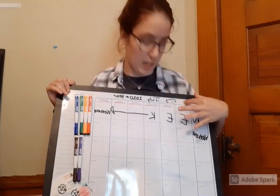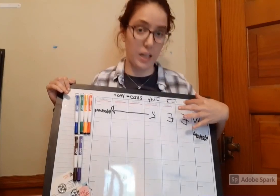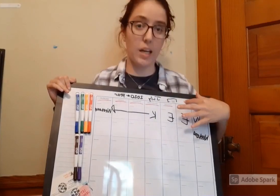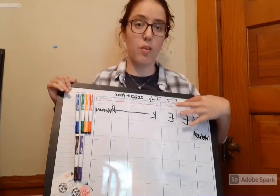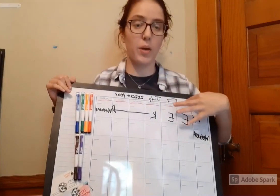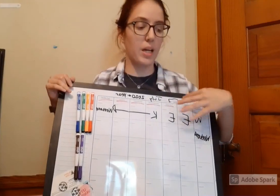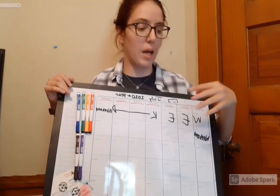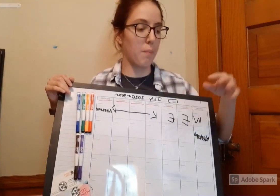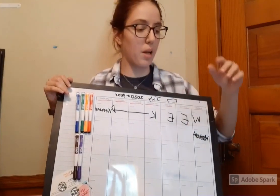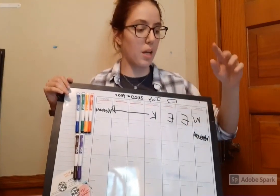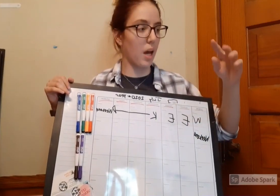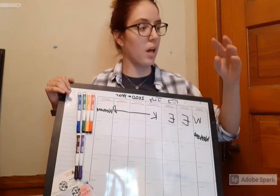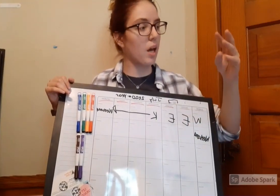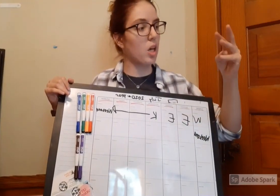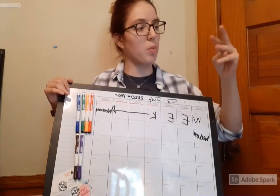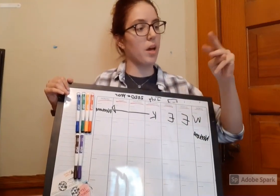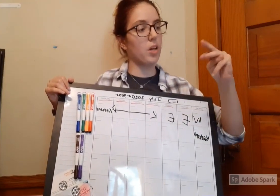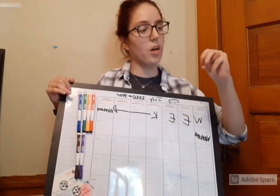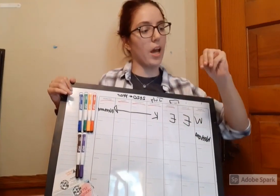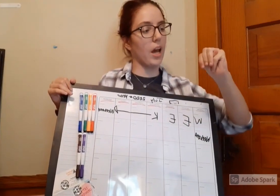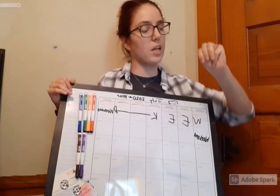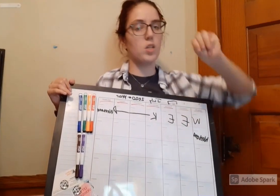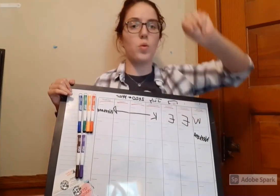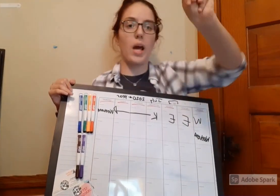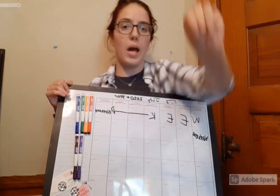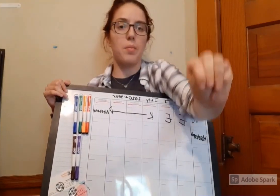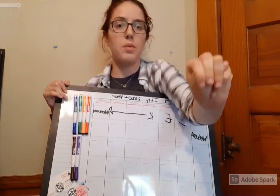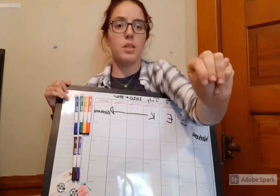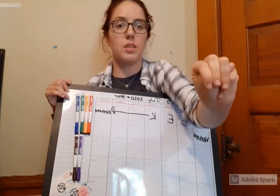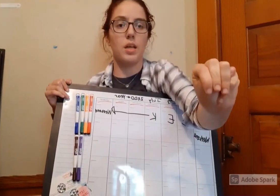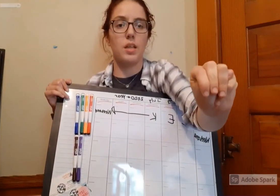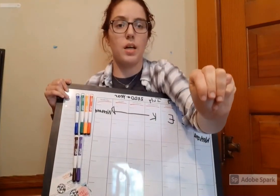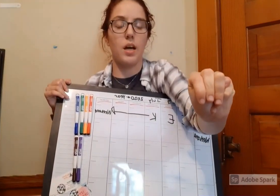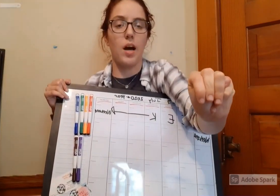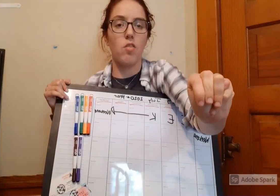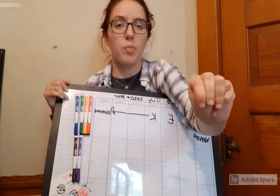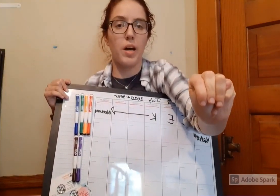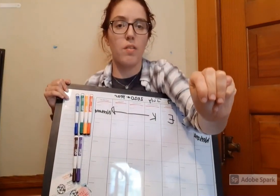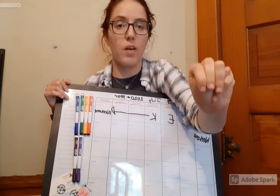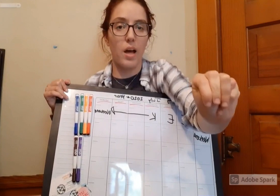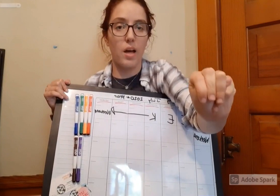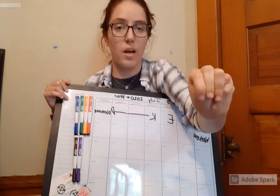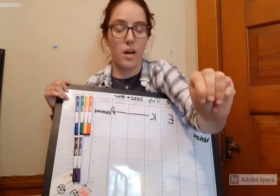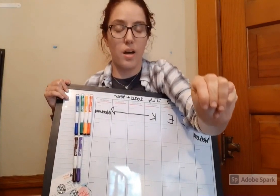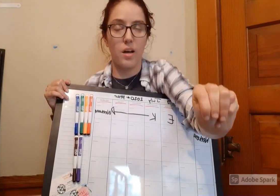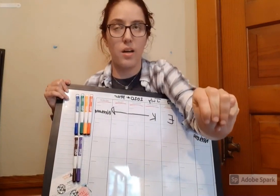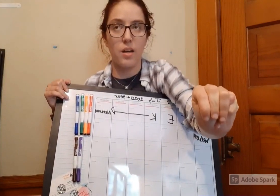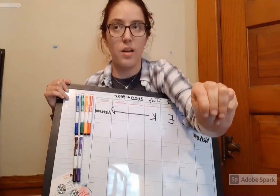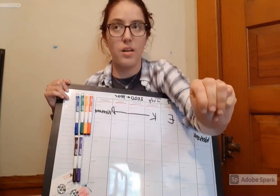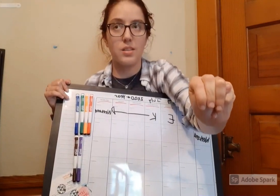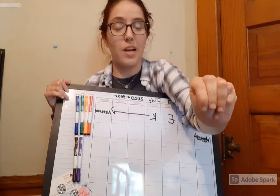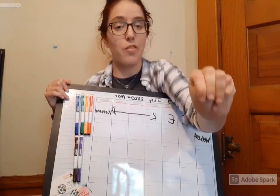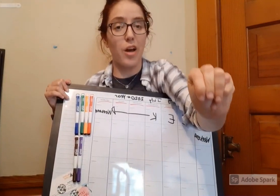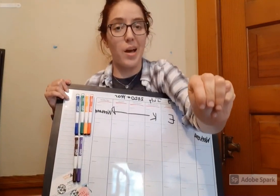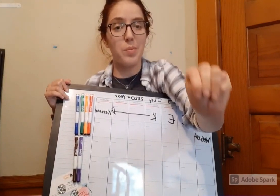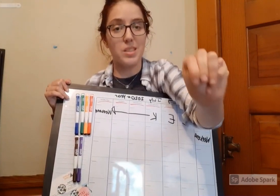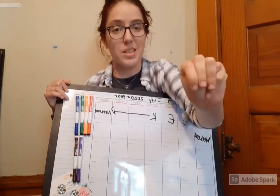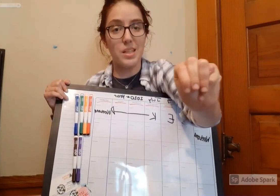day of the week, and Monday you make your hand into an M. The alphabet of sign for M is this,